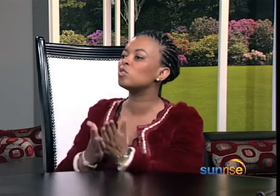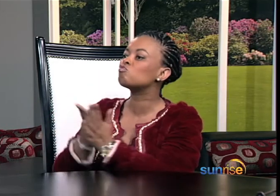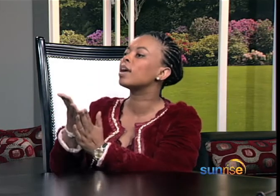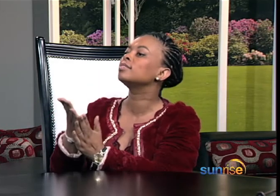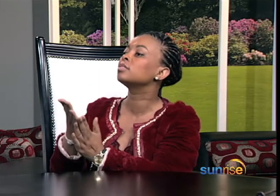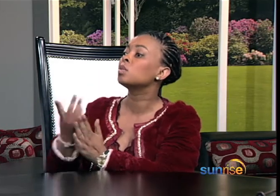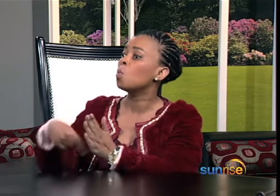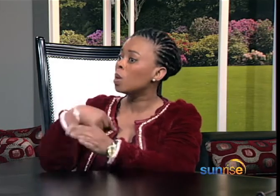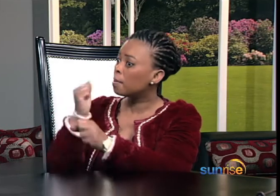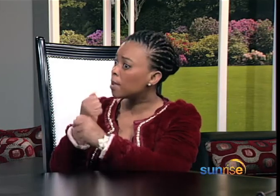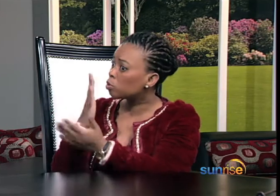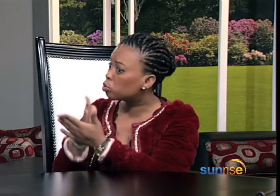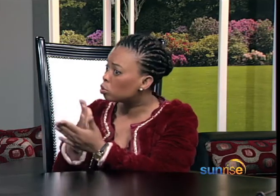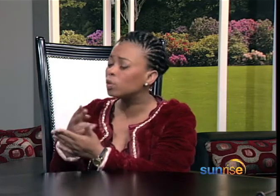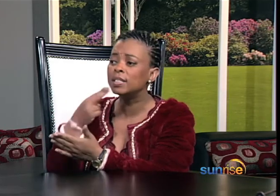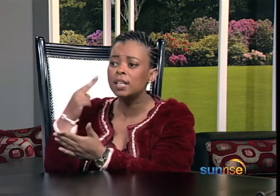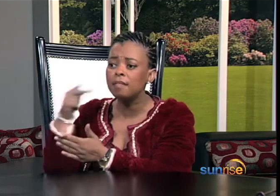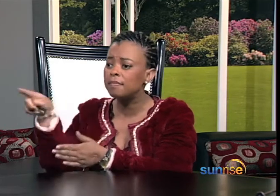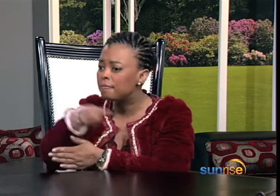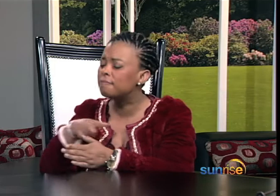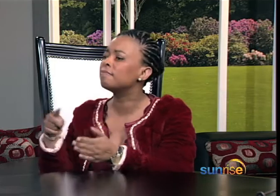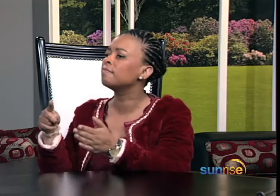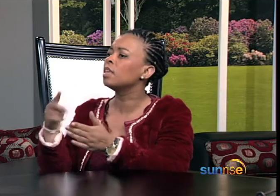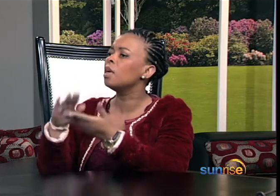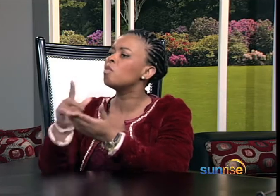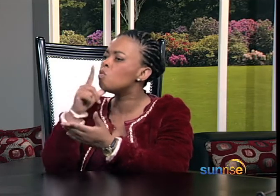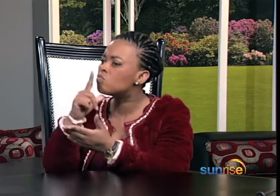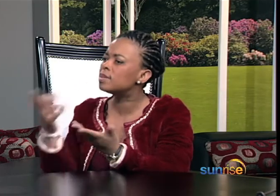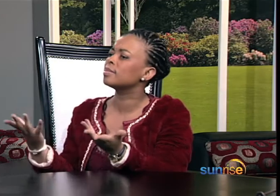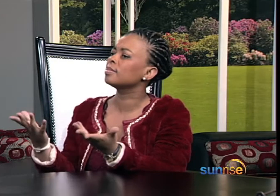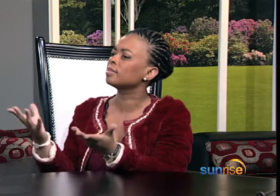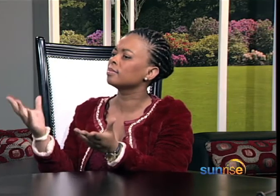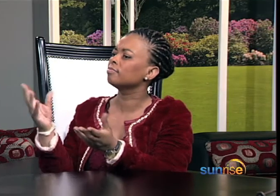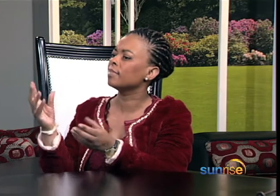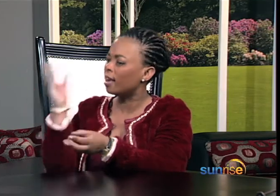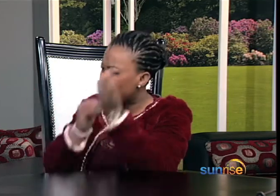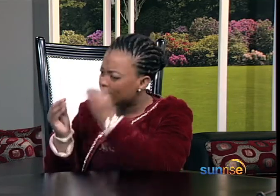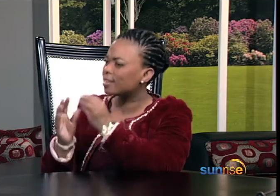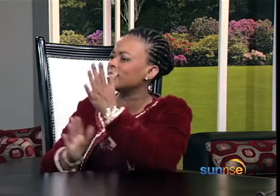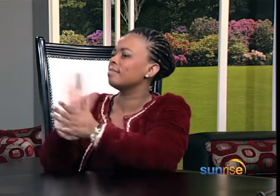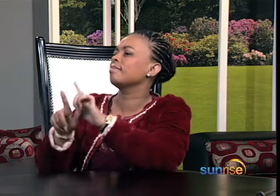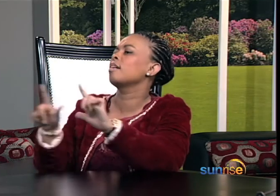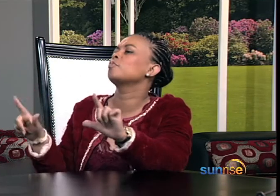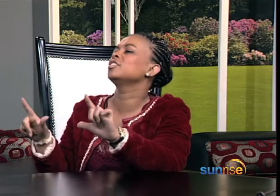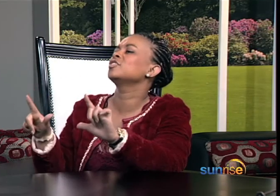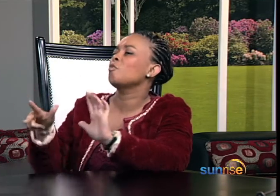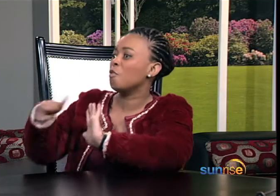so that we stand for the deaf community's rights, and to make sure that the deaf and the hearing, they learn sign